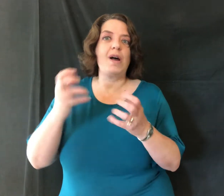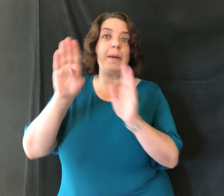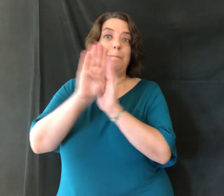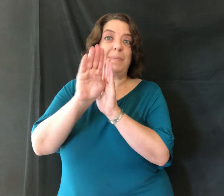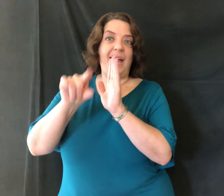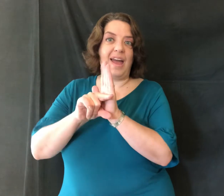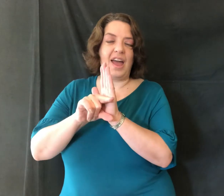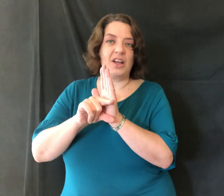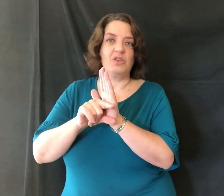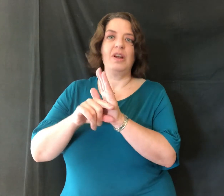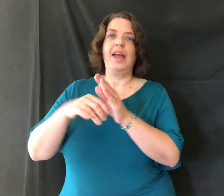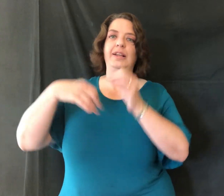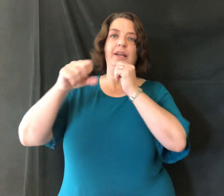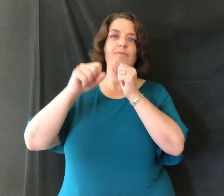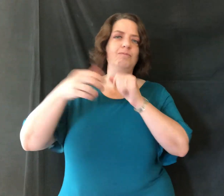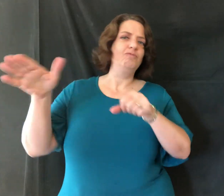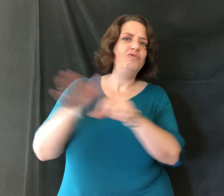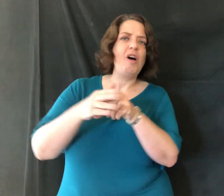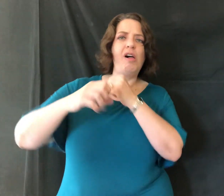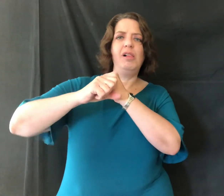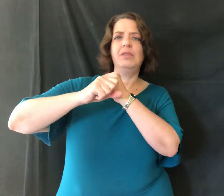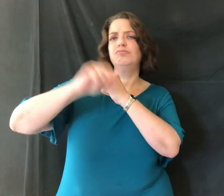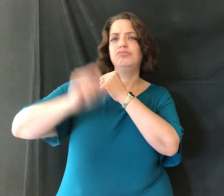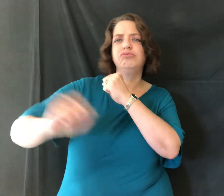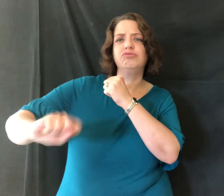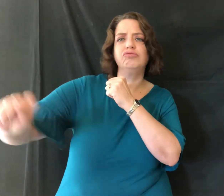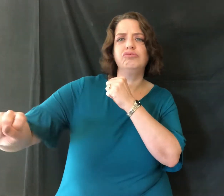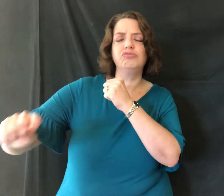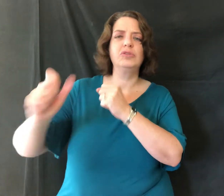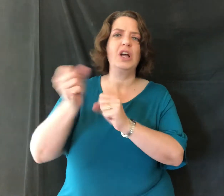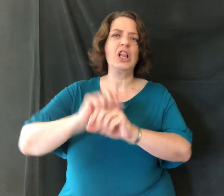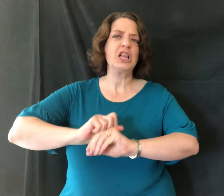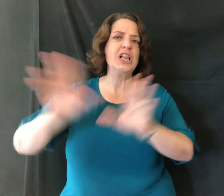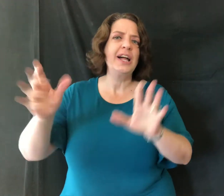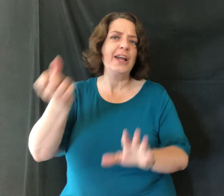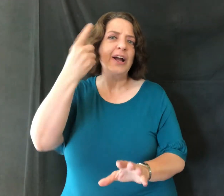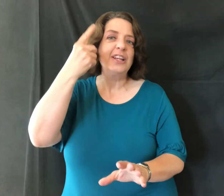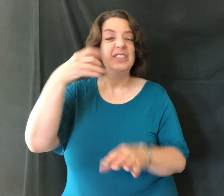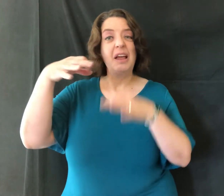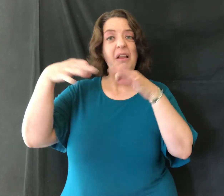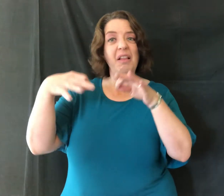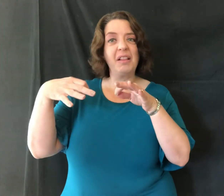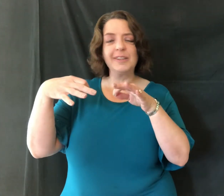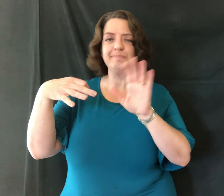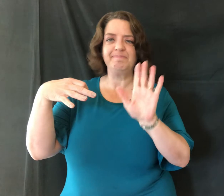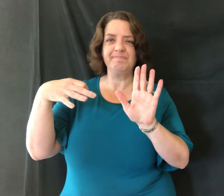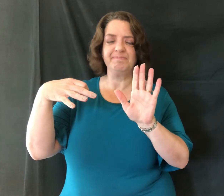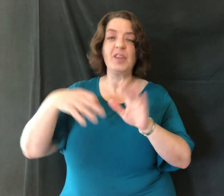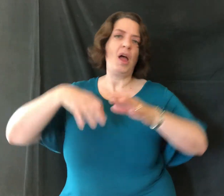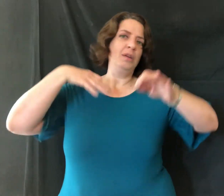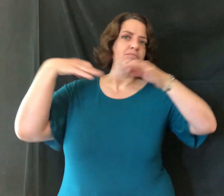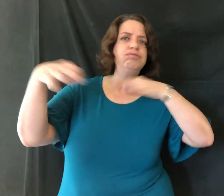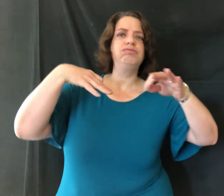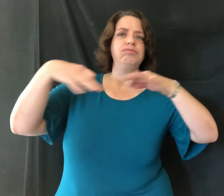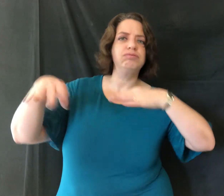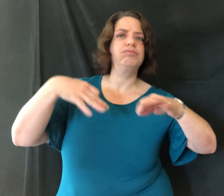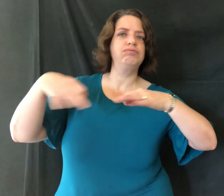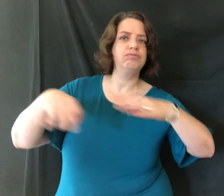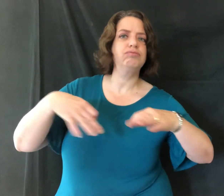Deaf people want background information. They want a full explanation and to understand clearly. They don't want you to explain a little,